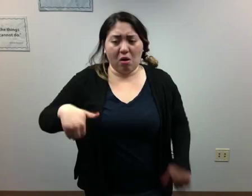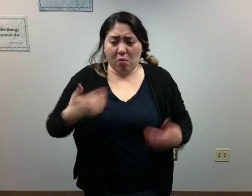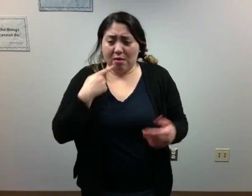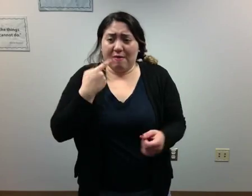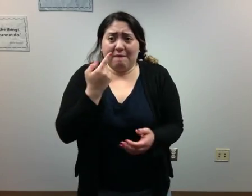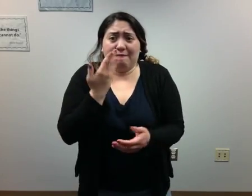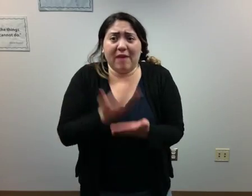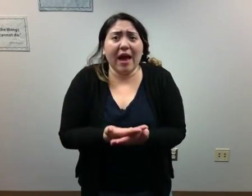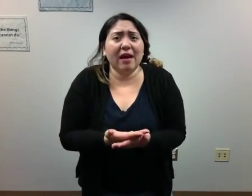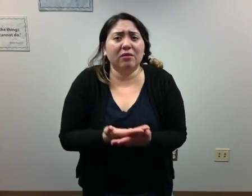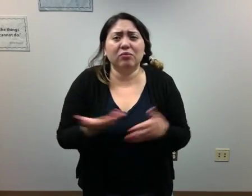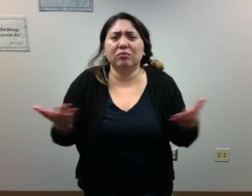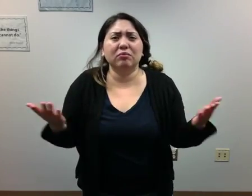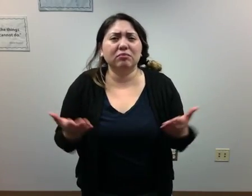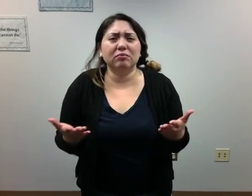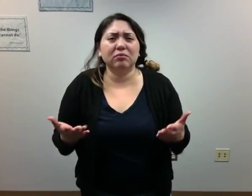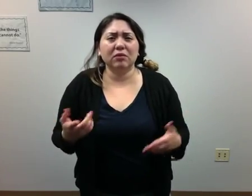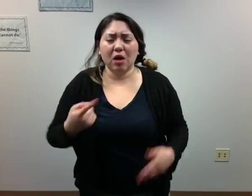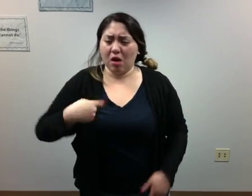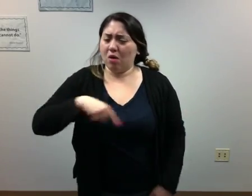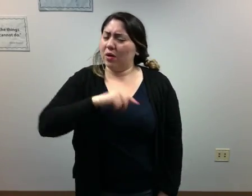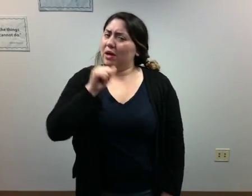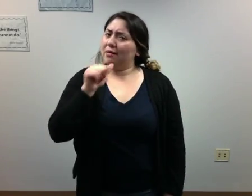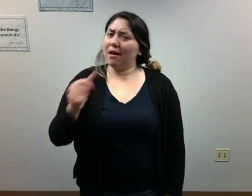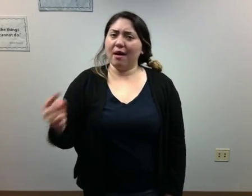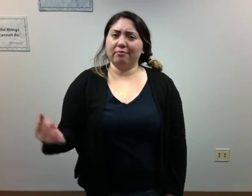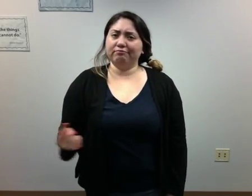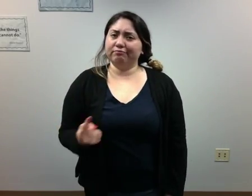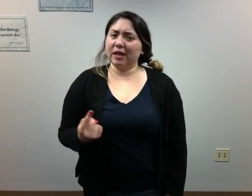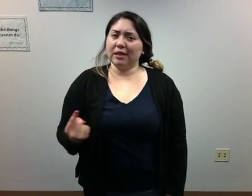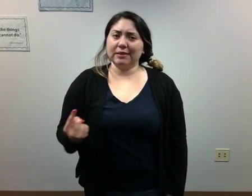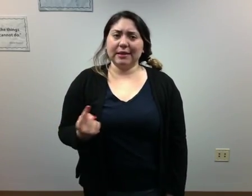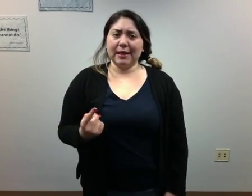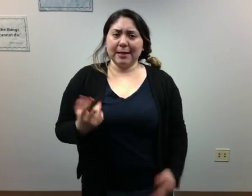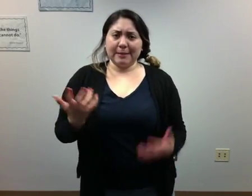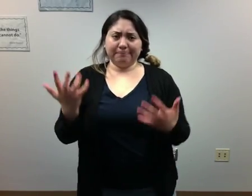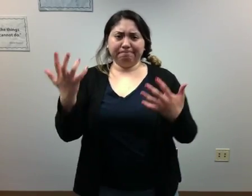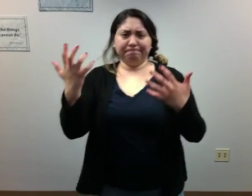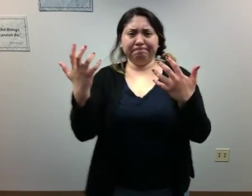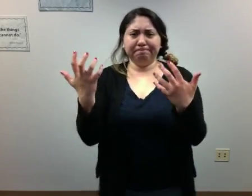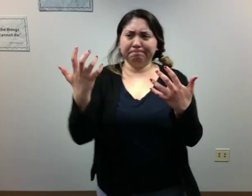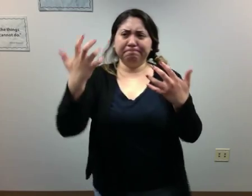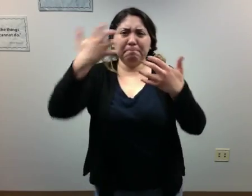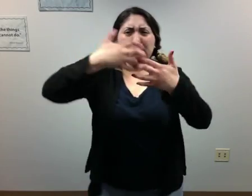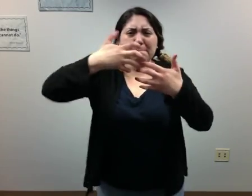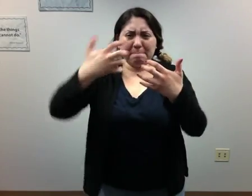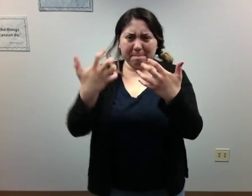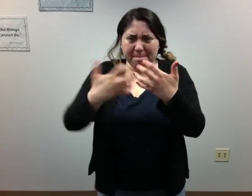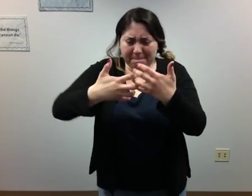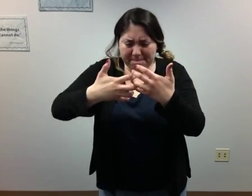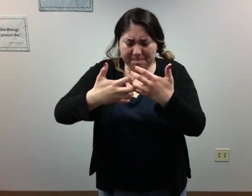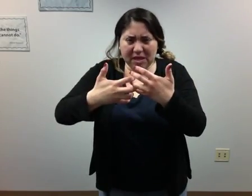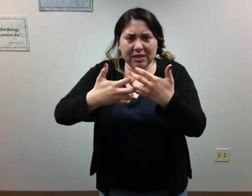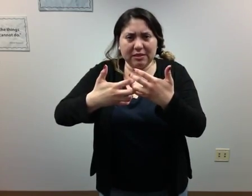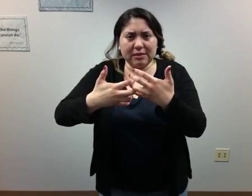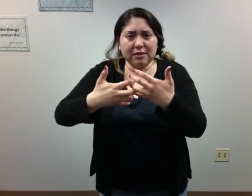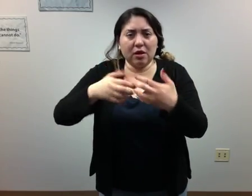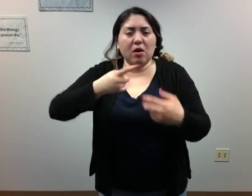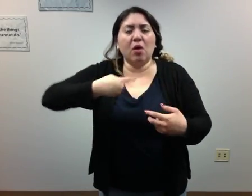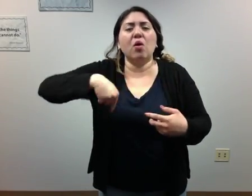is that we are not an isolated piece of their puzzle. We are one nation.